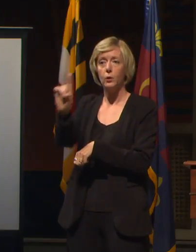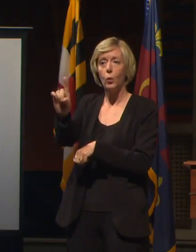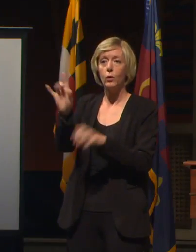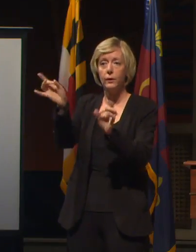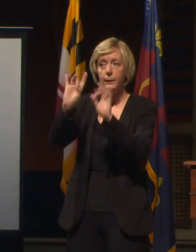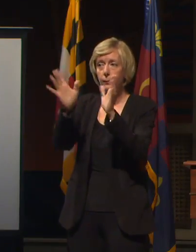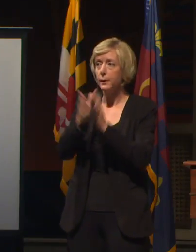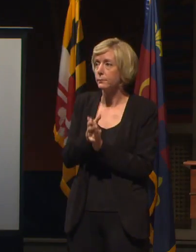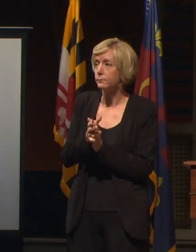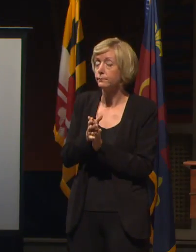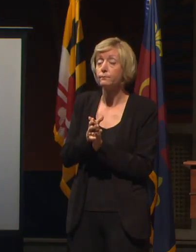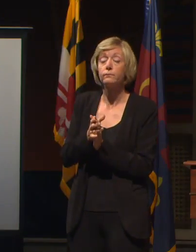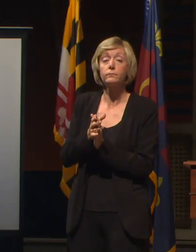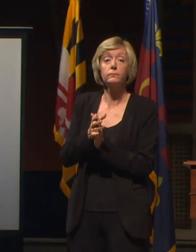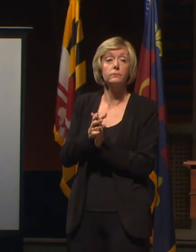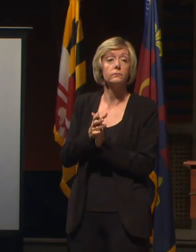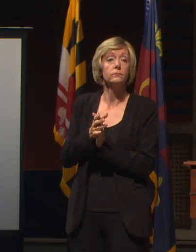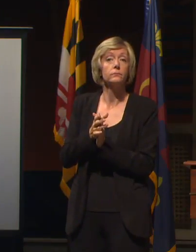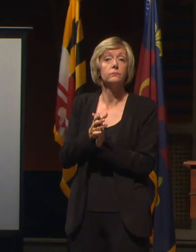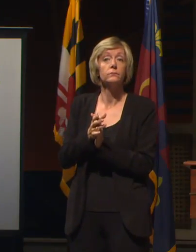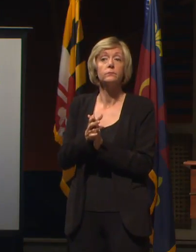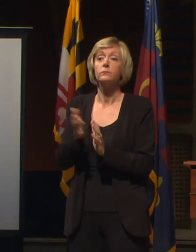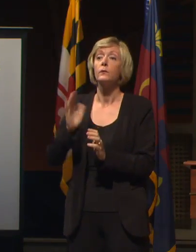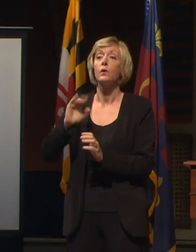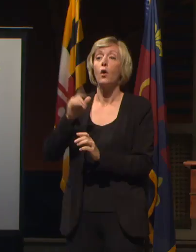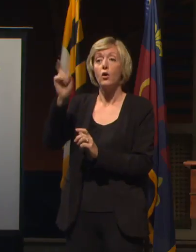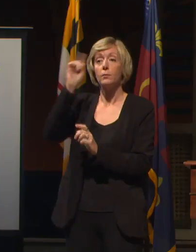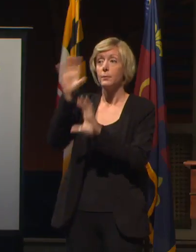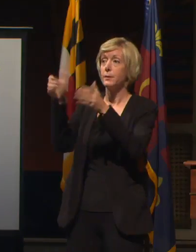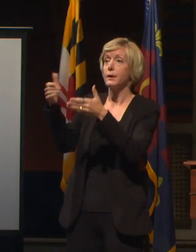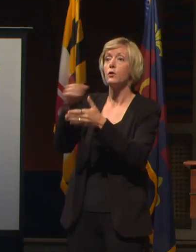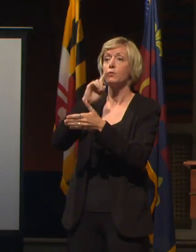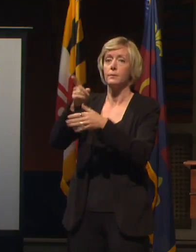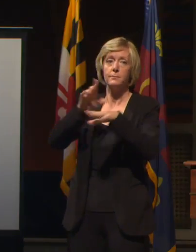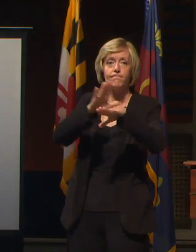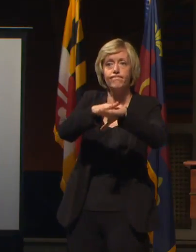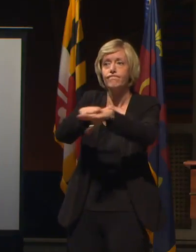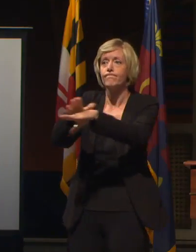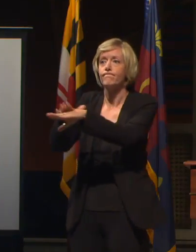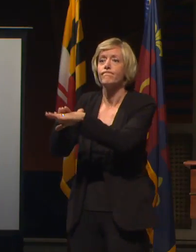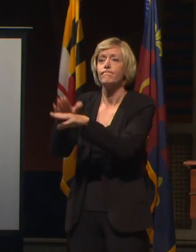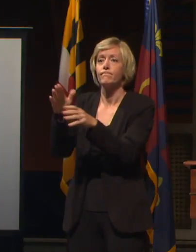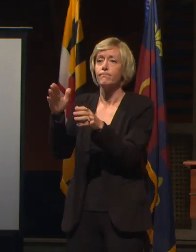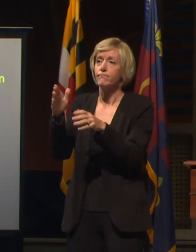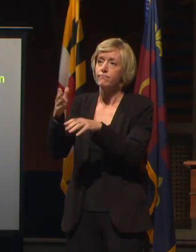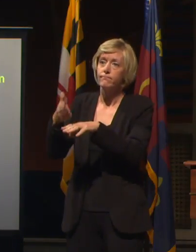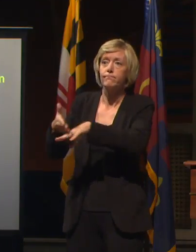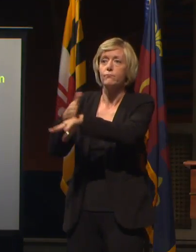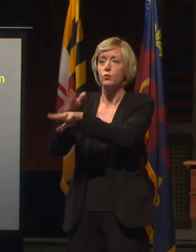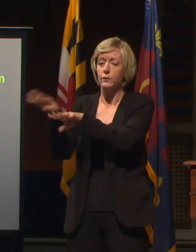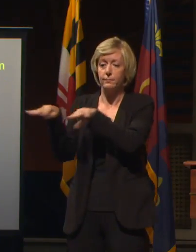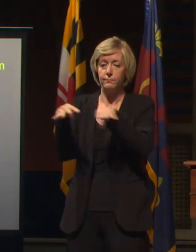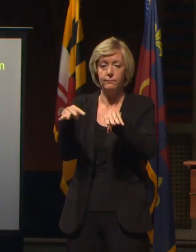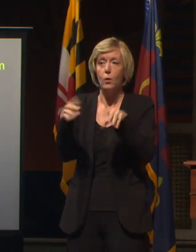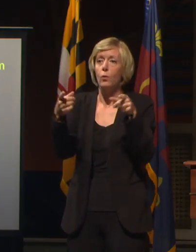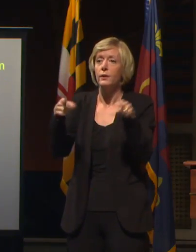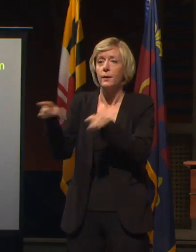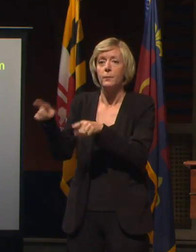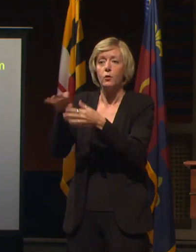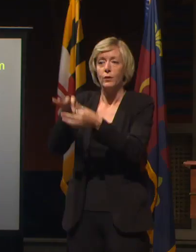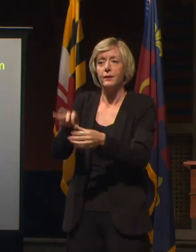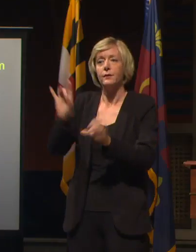the governor's leadership, our administration has been sounding the alarm on this and shining a spotlight on